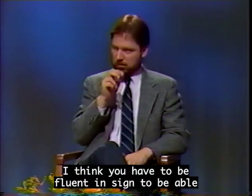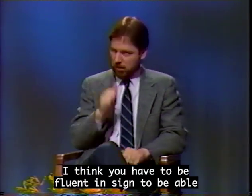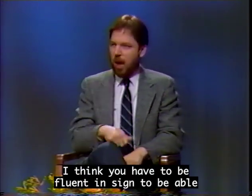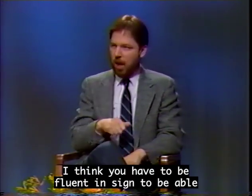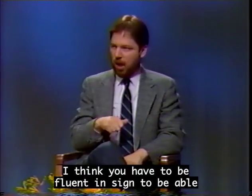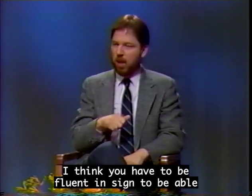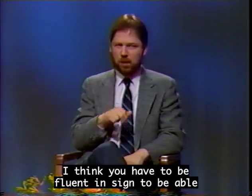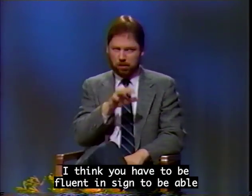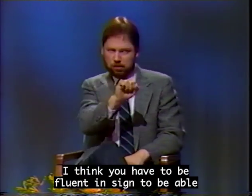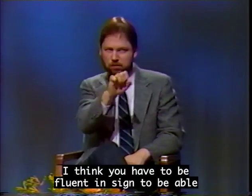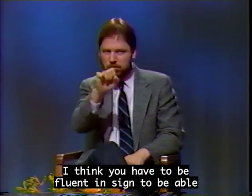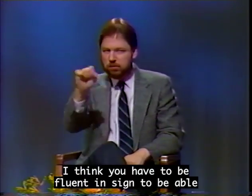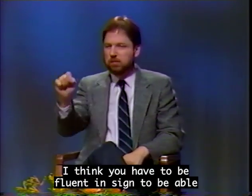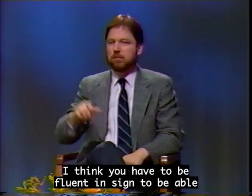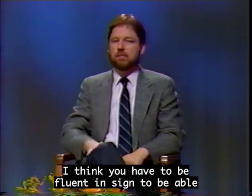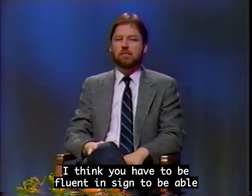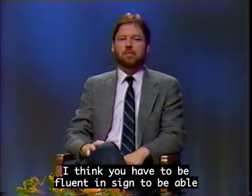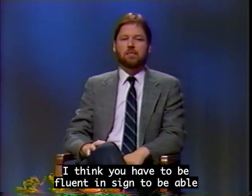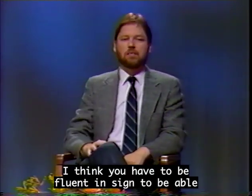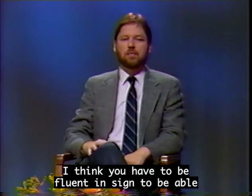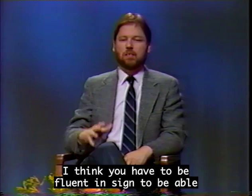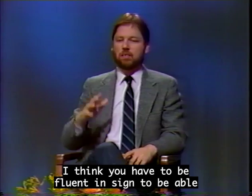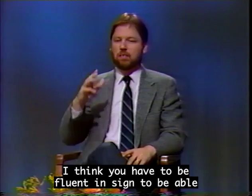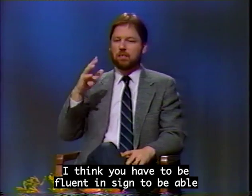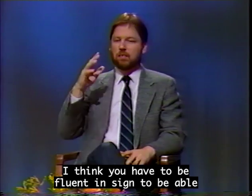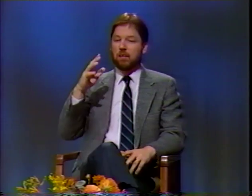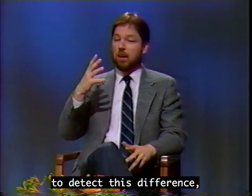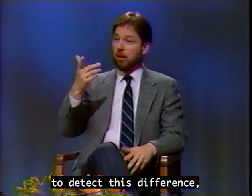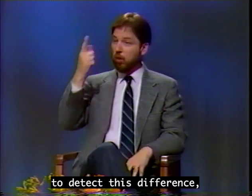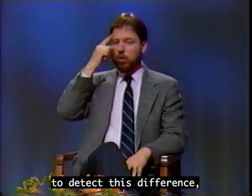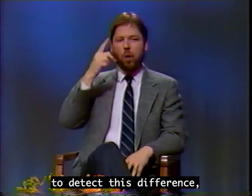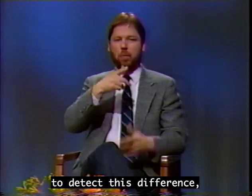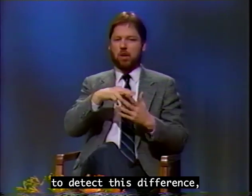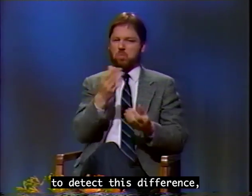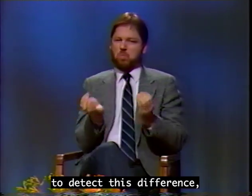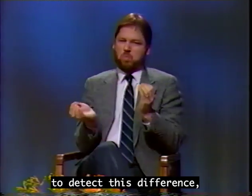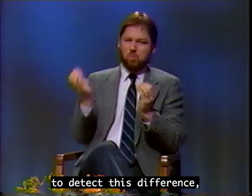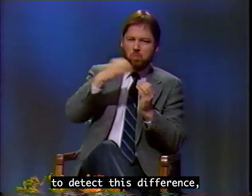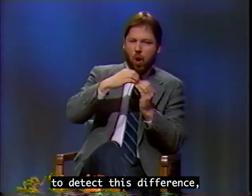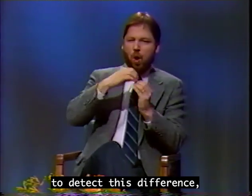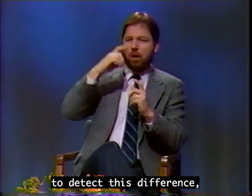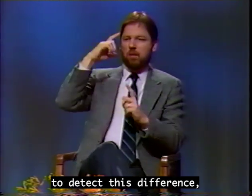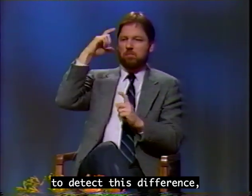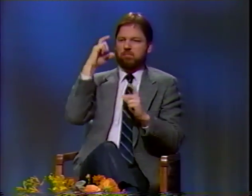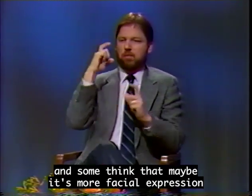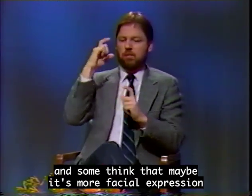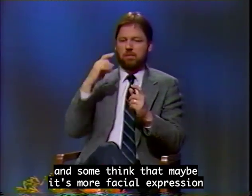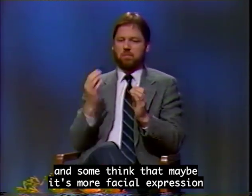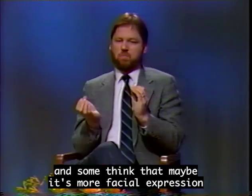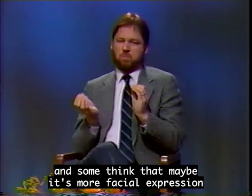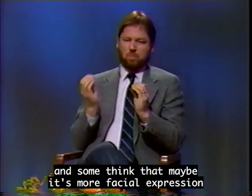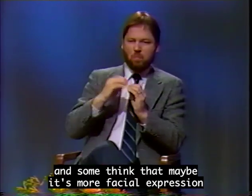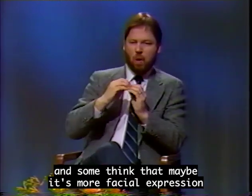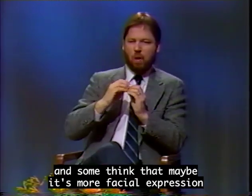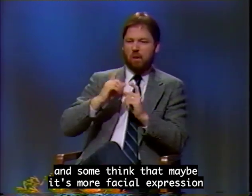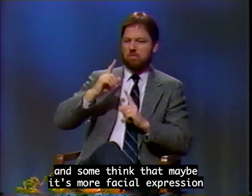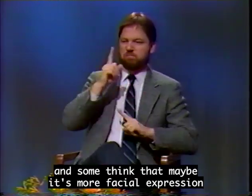I think you have to be fluent in sign to be able to detect this different. And some think that maybe it's